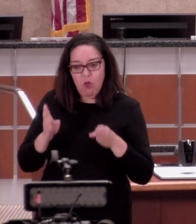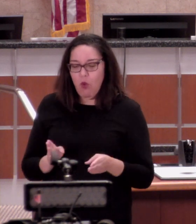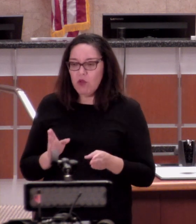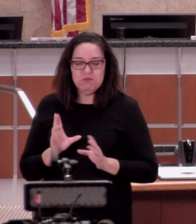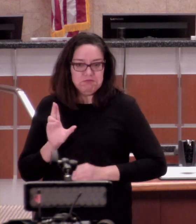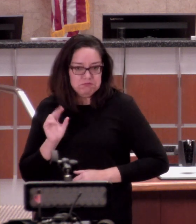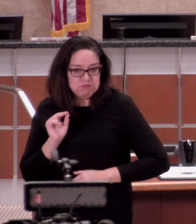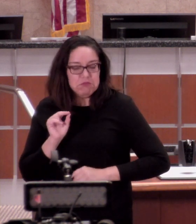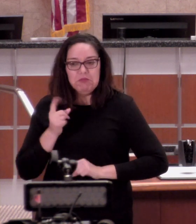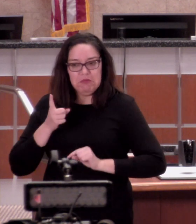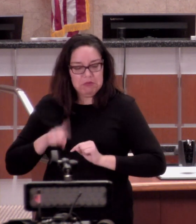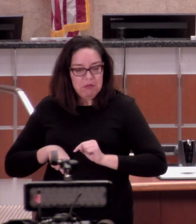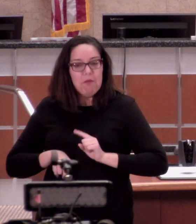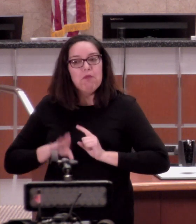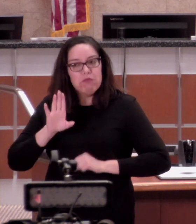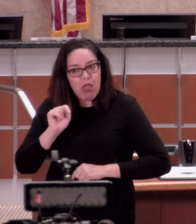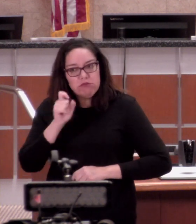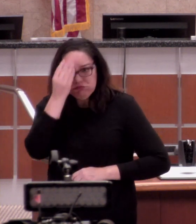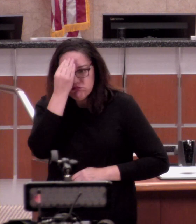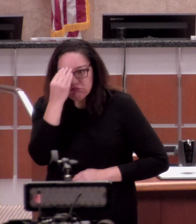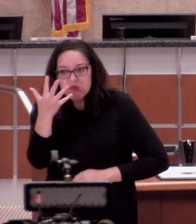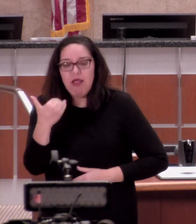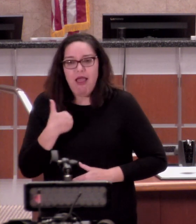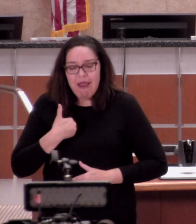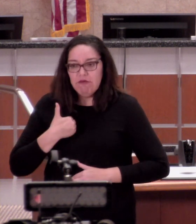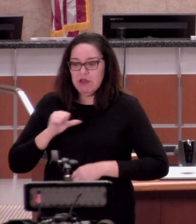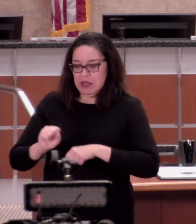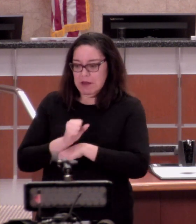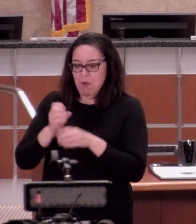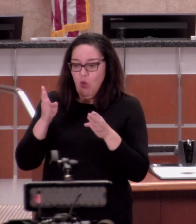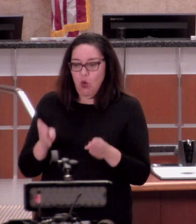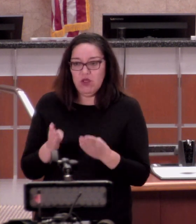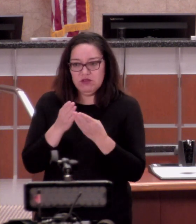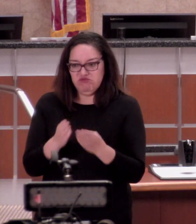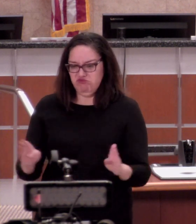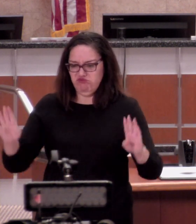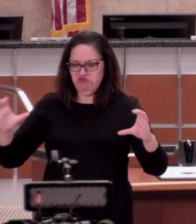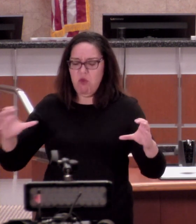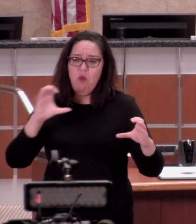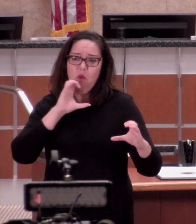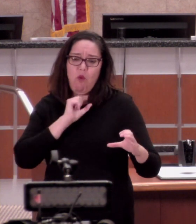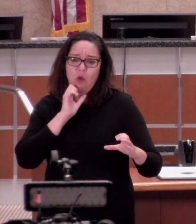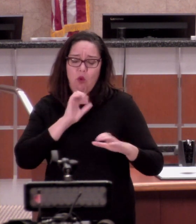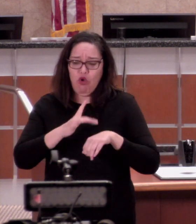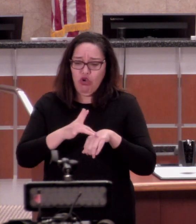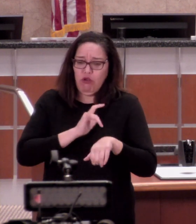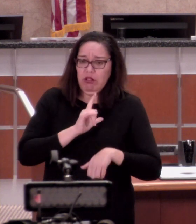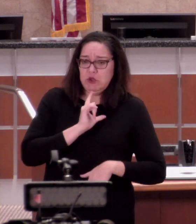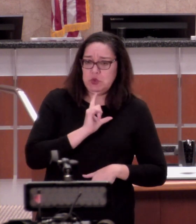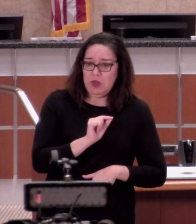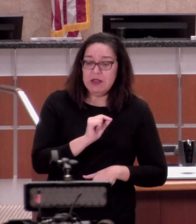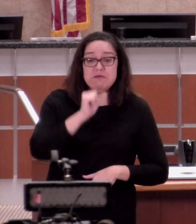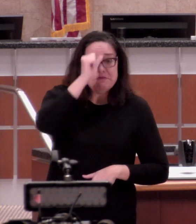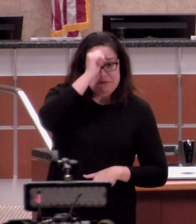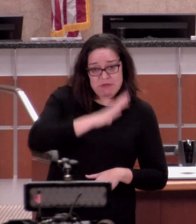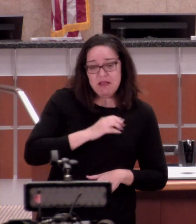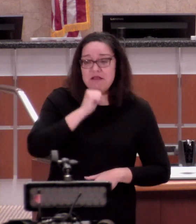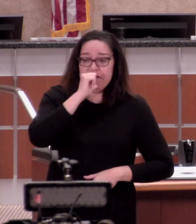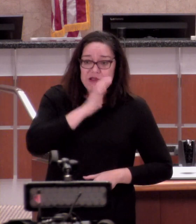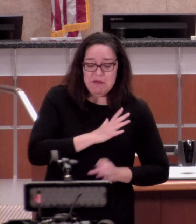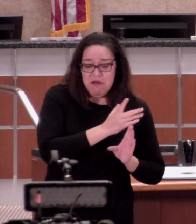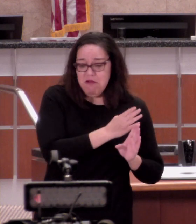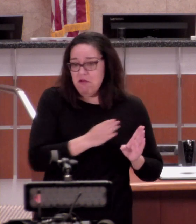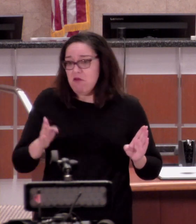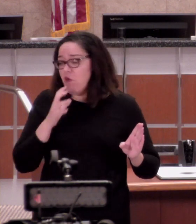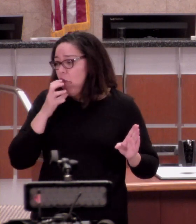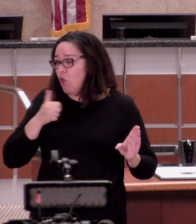have a variation of employees. We have a gap of early 20s, male and female, to our oldest